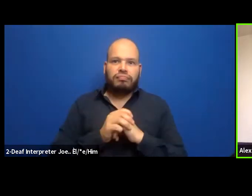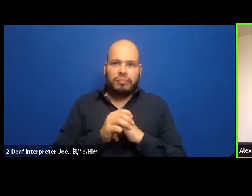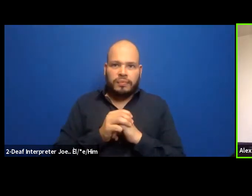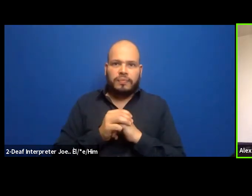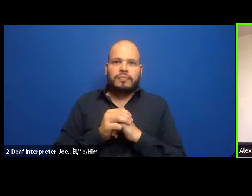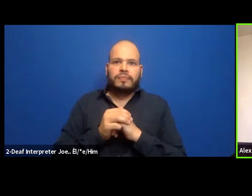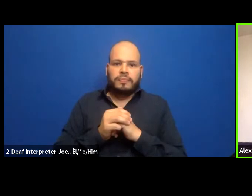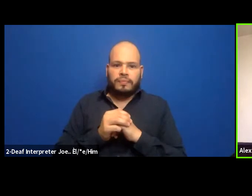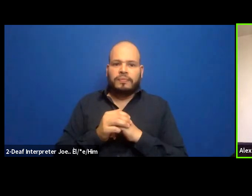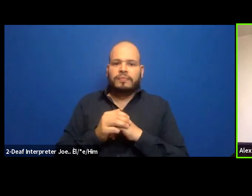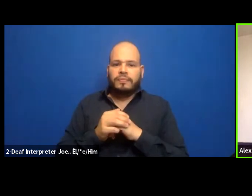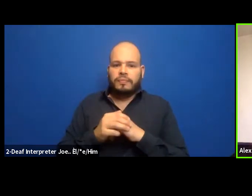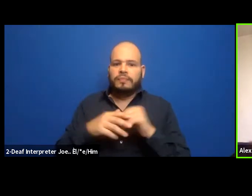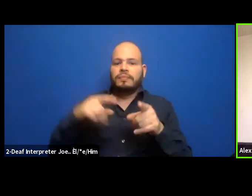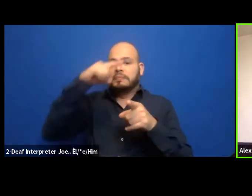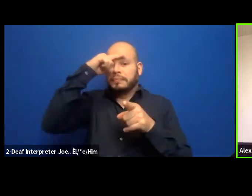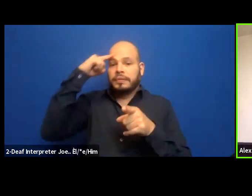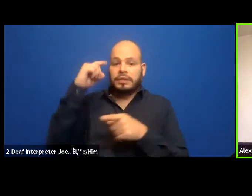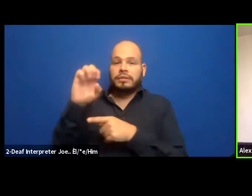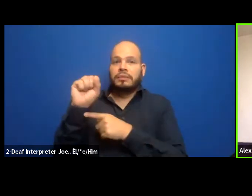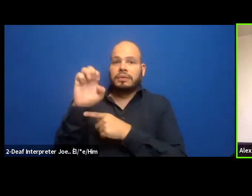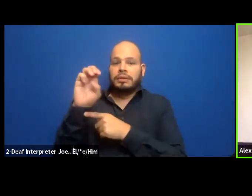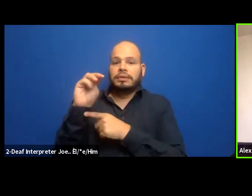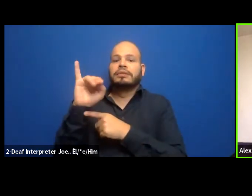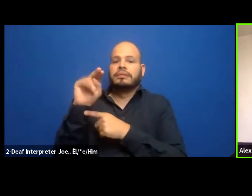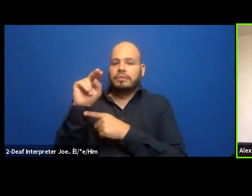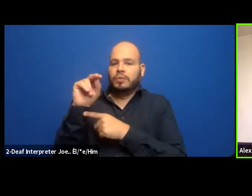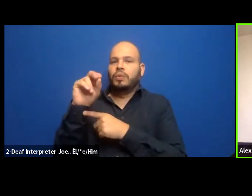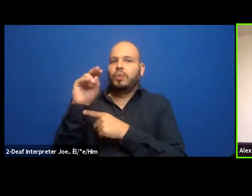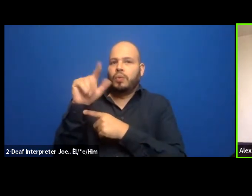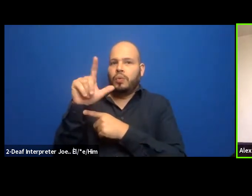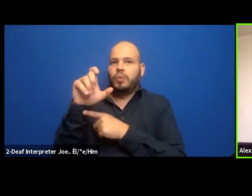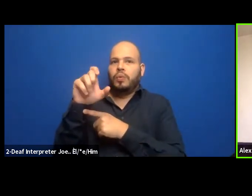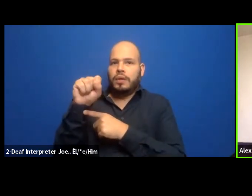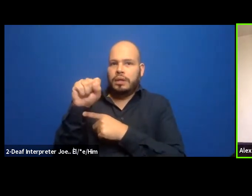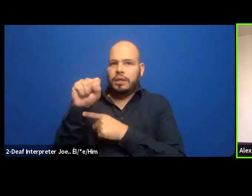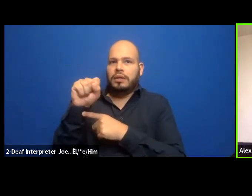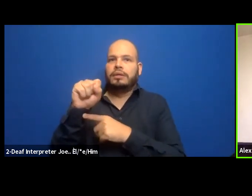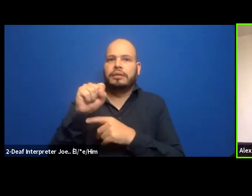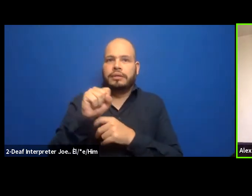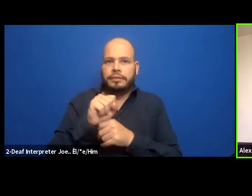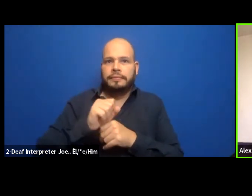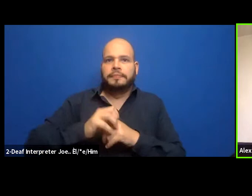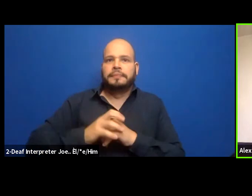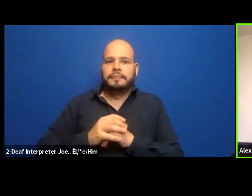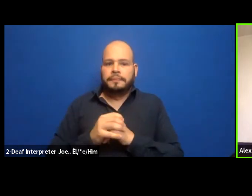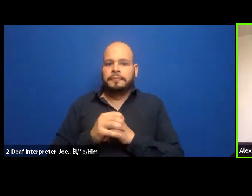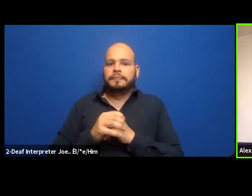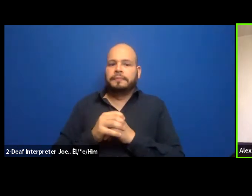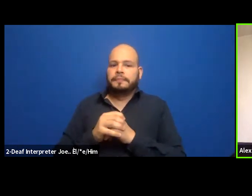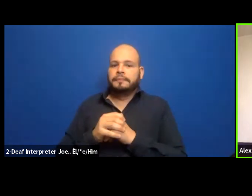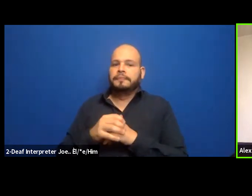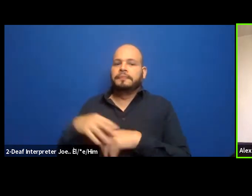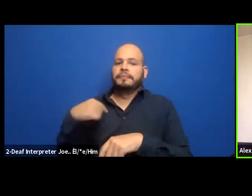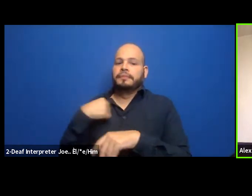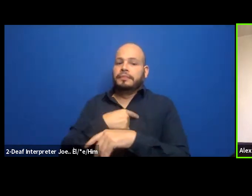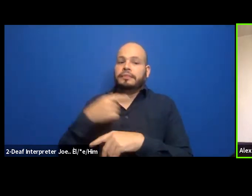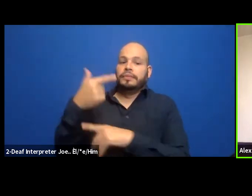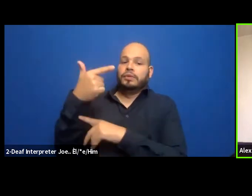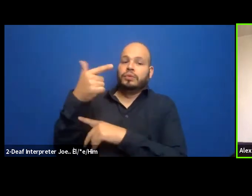1739, Denmark Vesey, Nat Turner, Harriet Tubman, and many more of our ancestors and